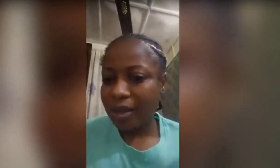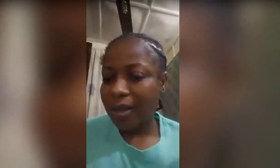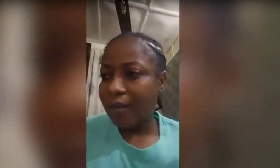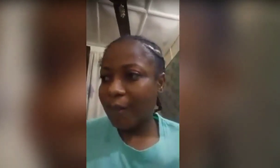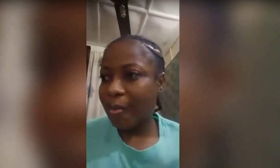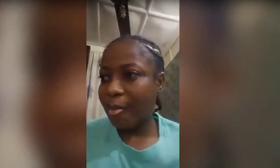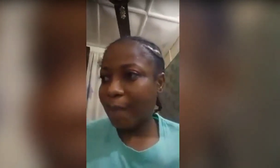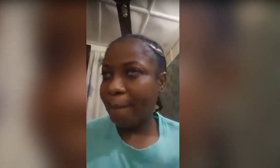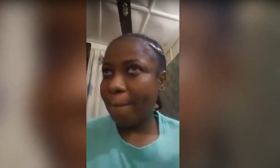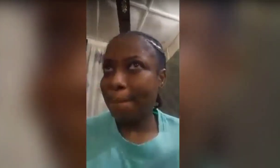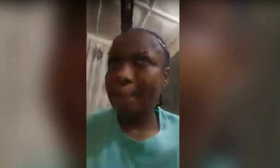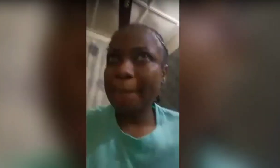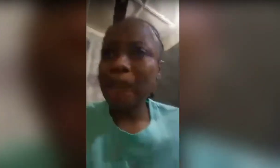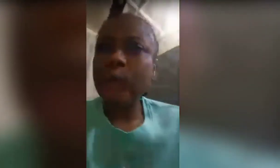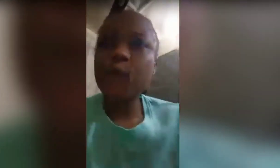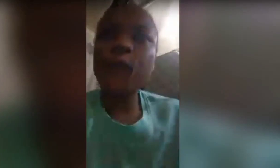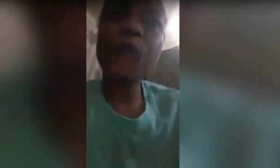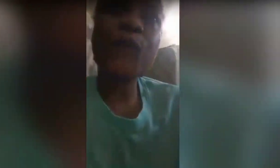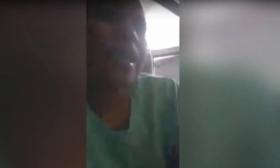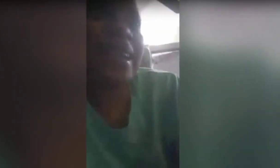miss some? I